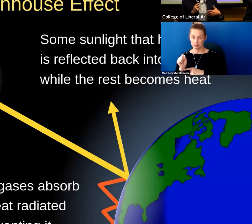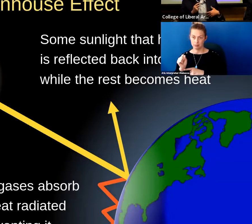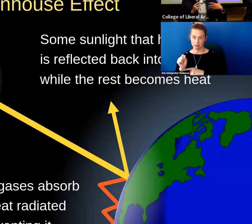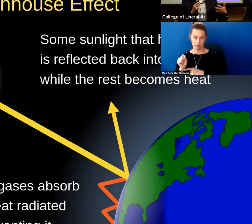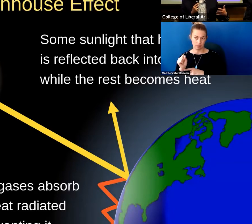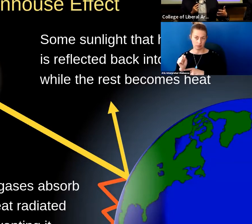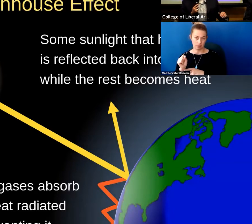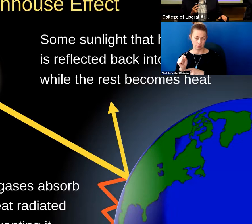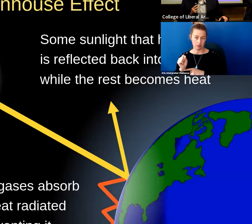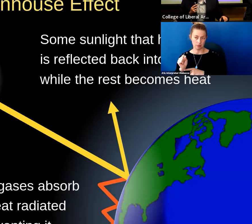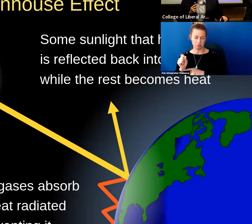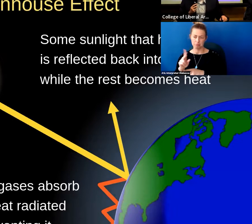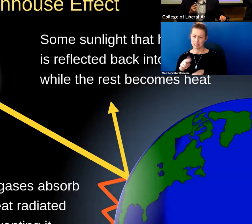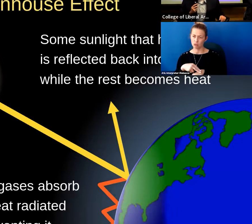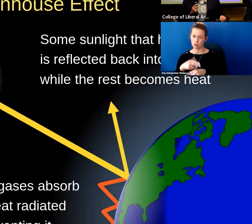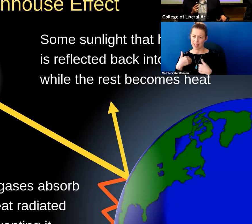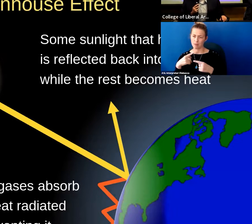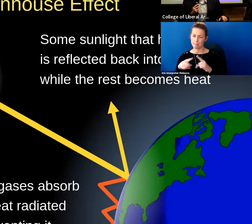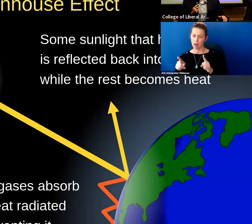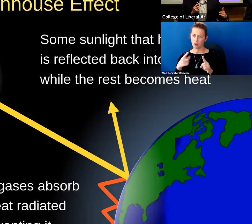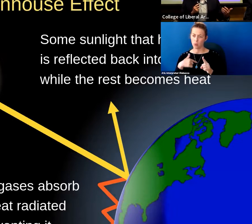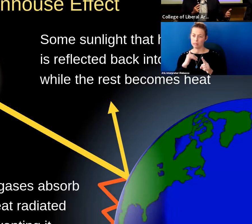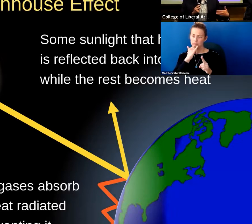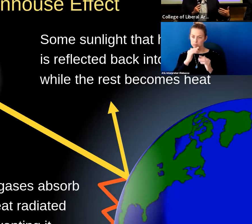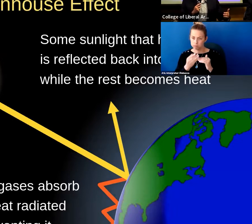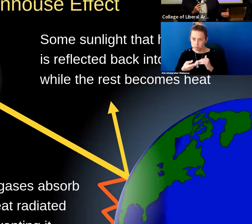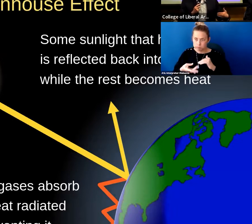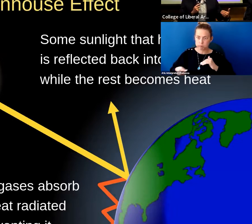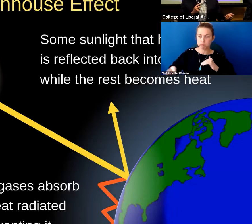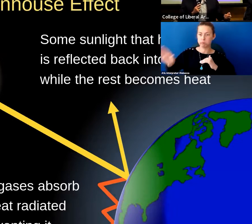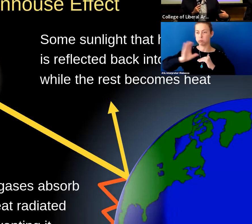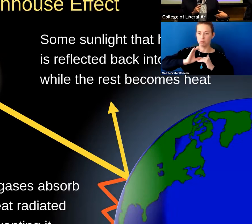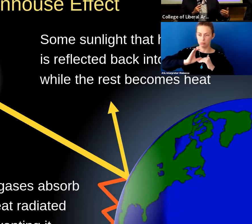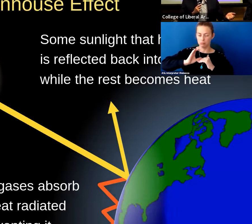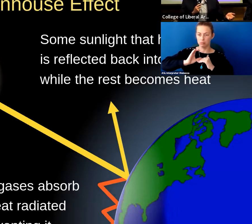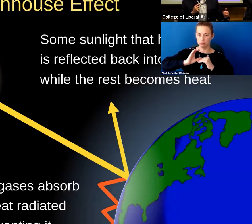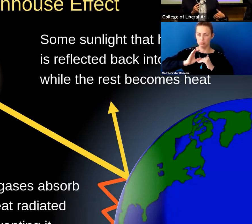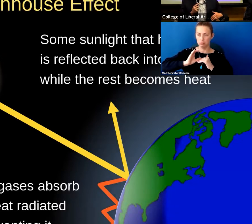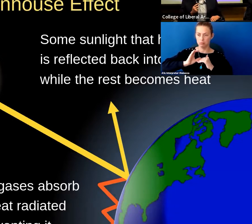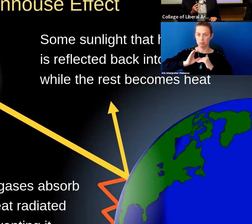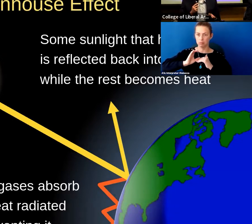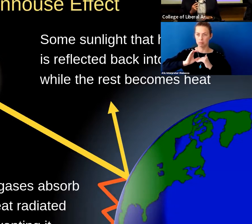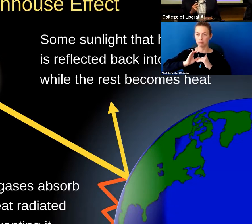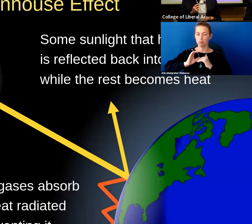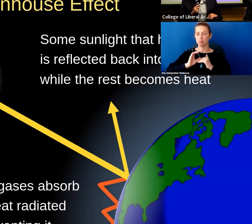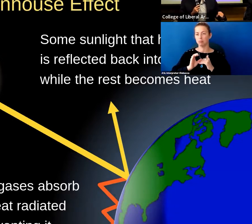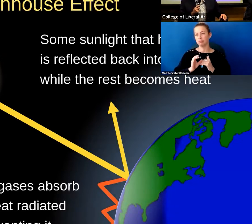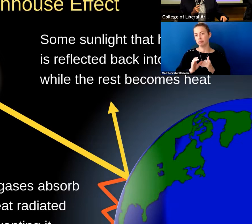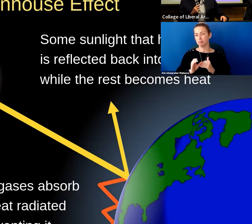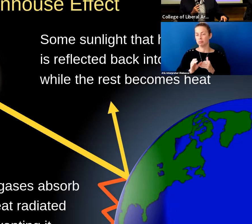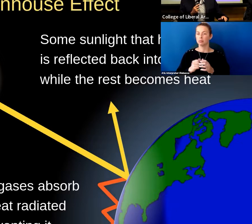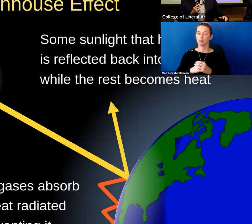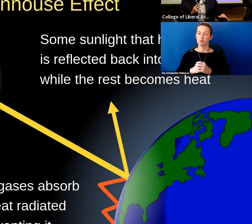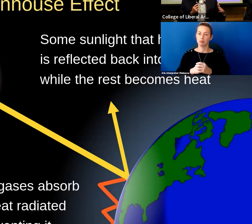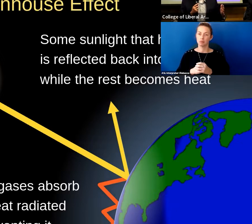but we've enhanced those greenhouse gases in the atmosphere through a variety of decisions that we've made in terms of transportation, in terms of food resources,